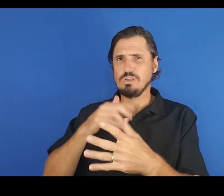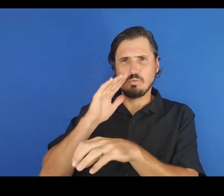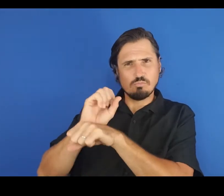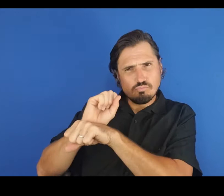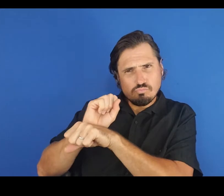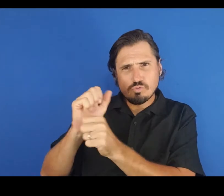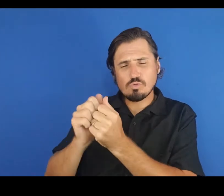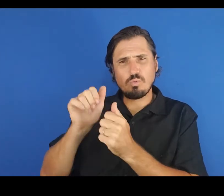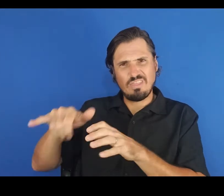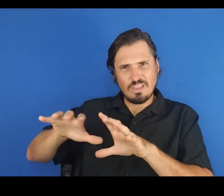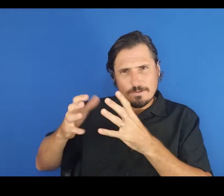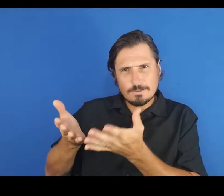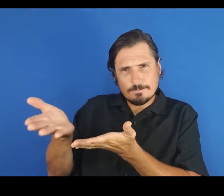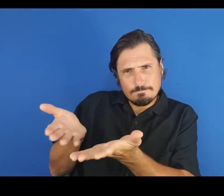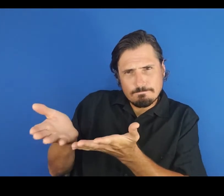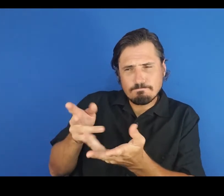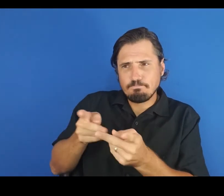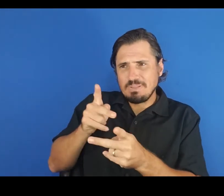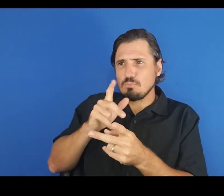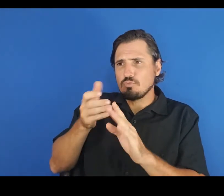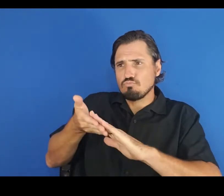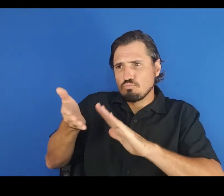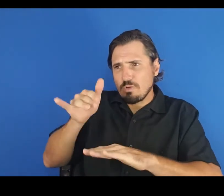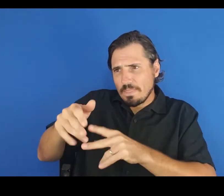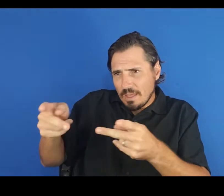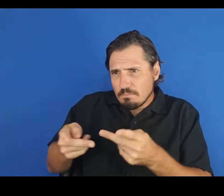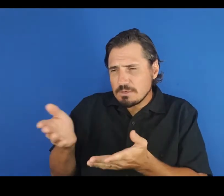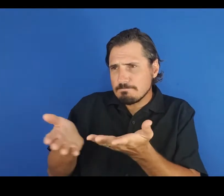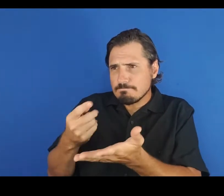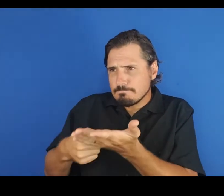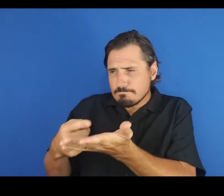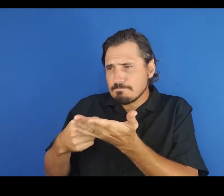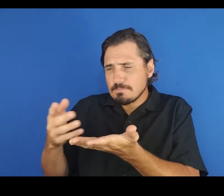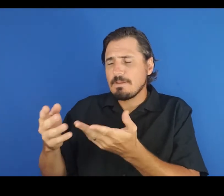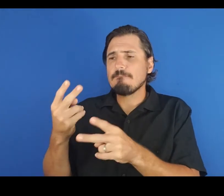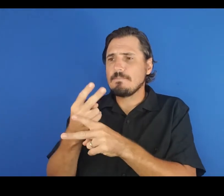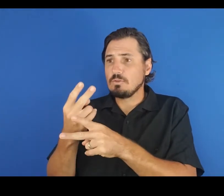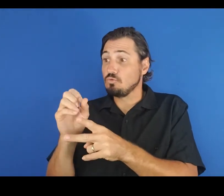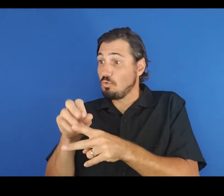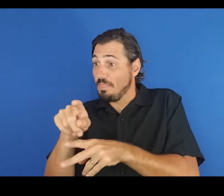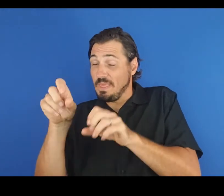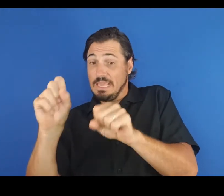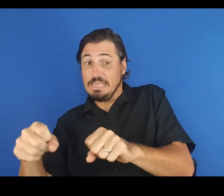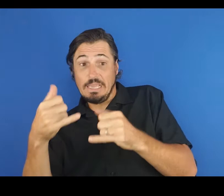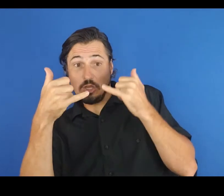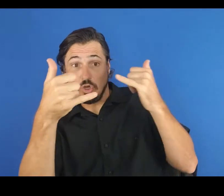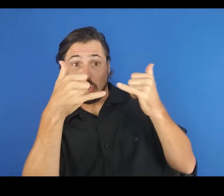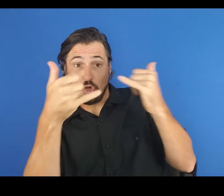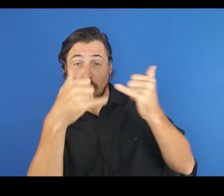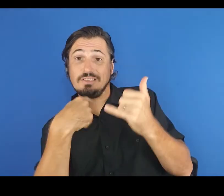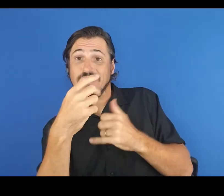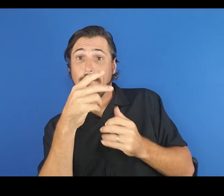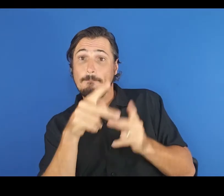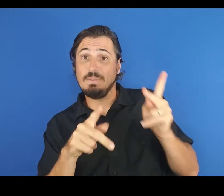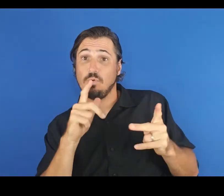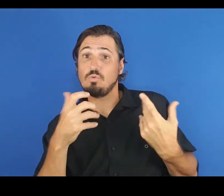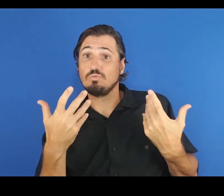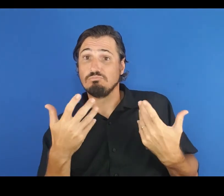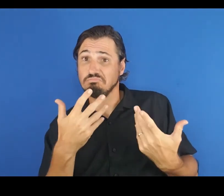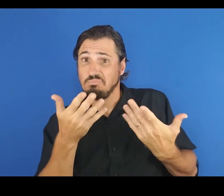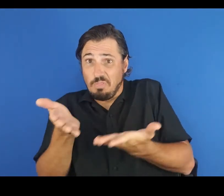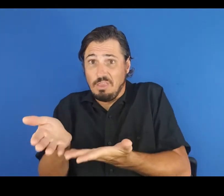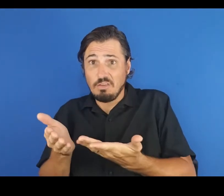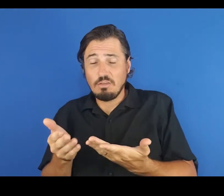or organizers to directly contact everyone who may have been exposed. If we're able to notify everyone with the establishment's